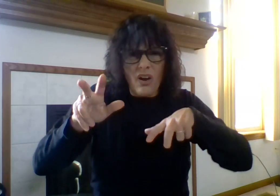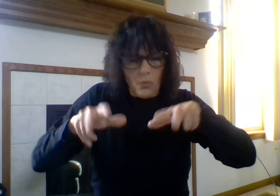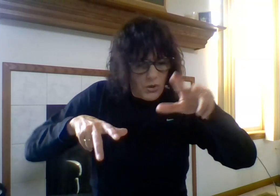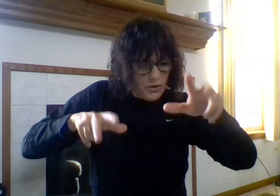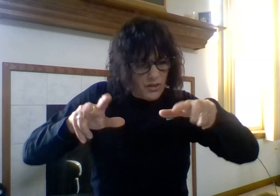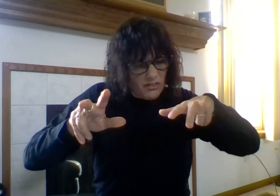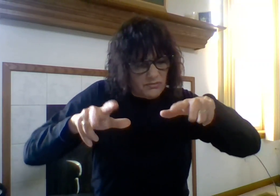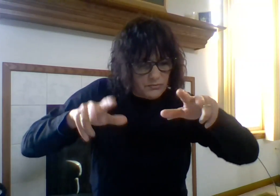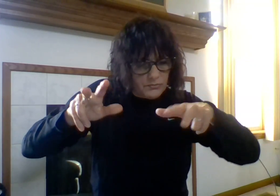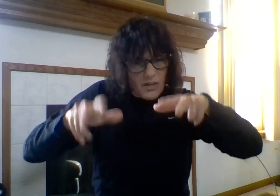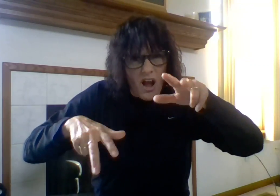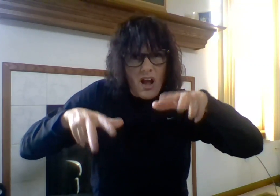awkward